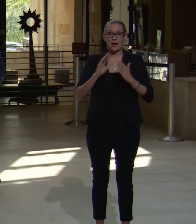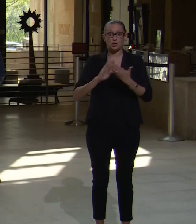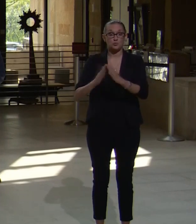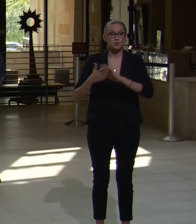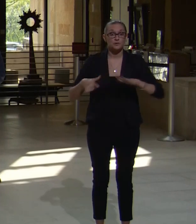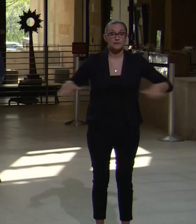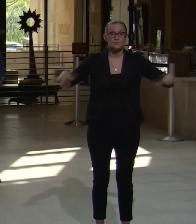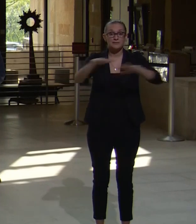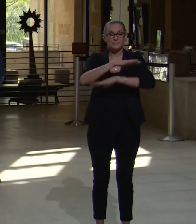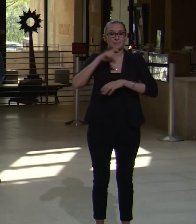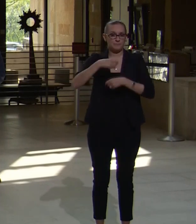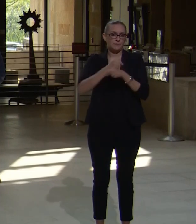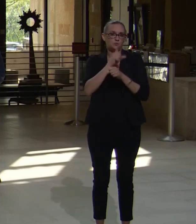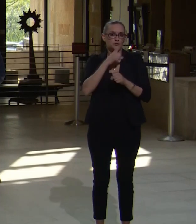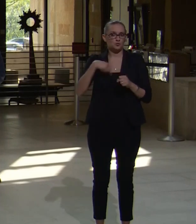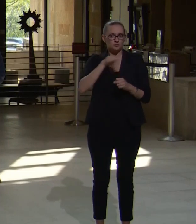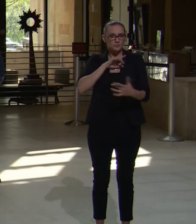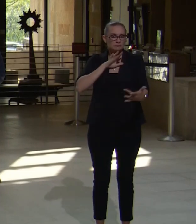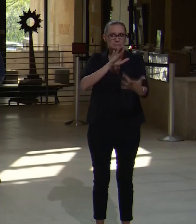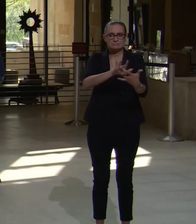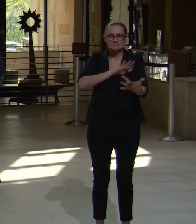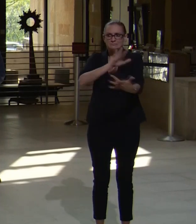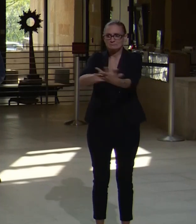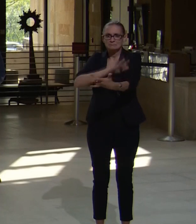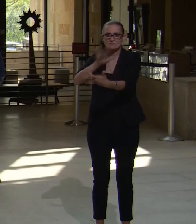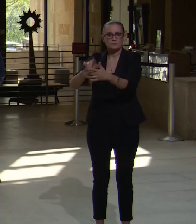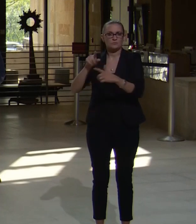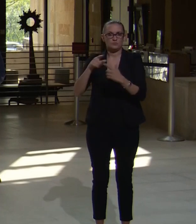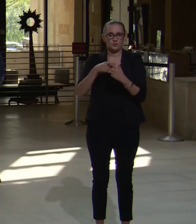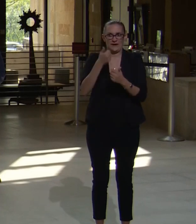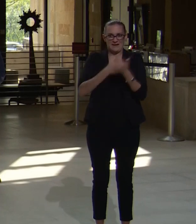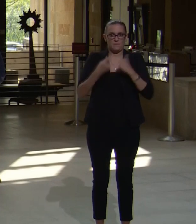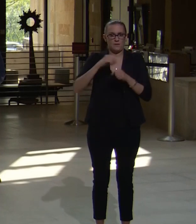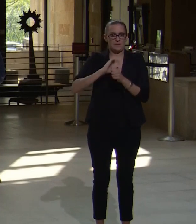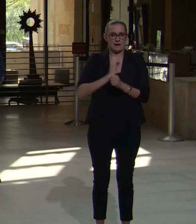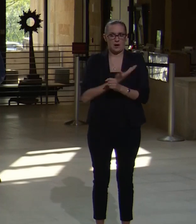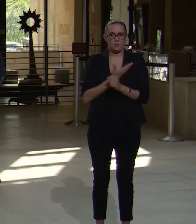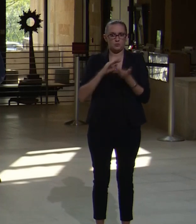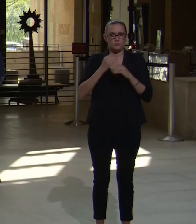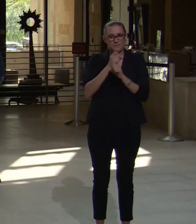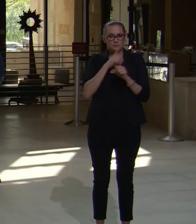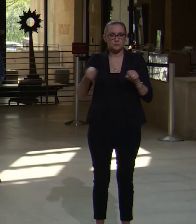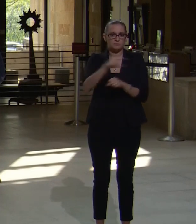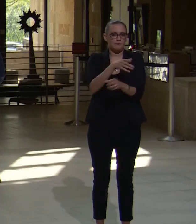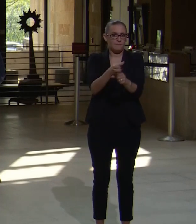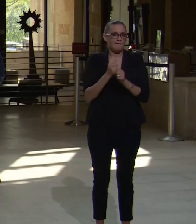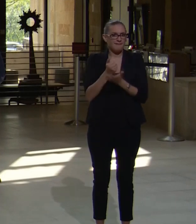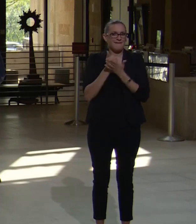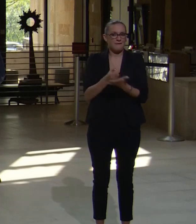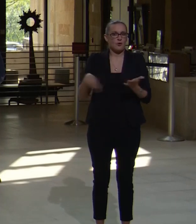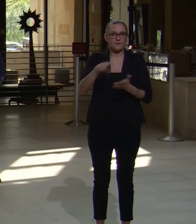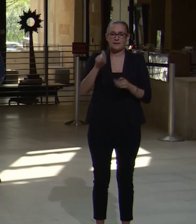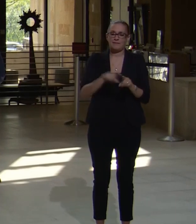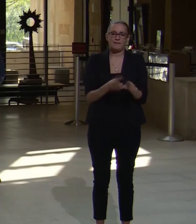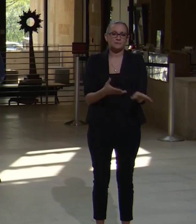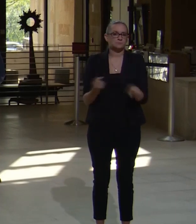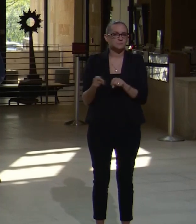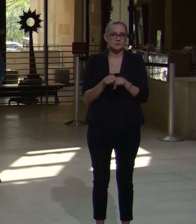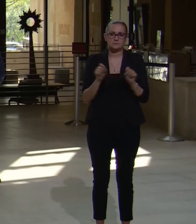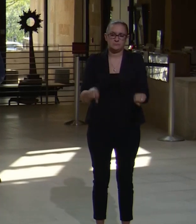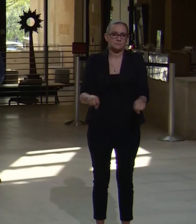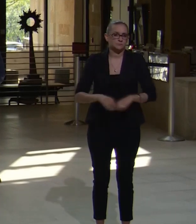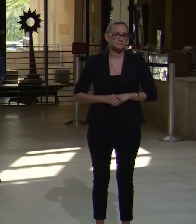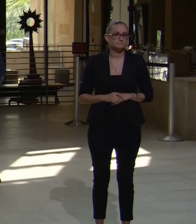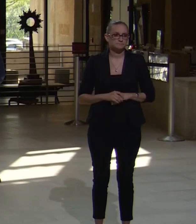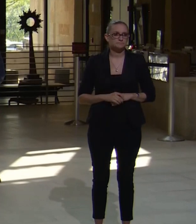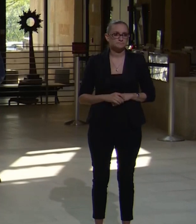need to make sure that we are reaching to everybody in our community to make sure that they're getting the help that they need just as quickly as we absolutely